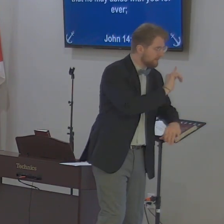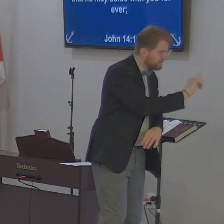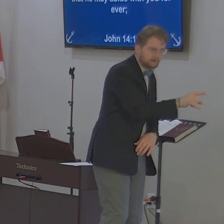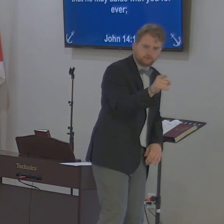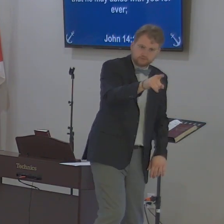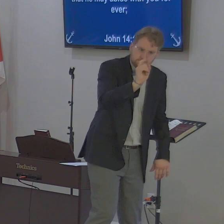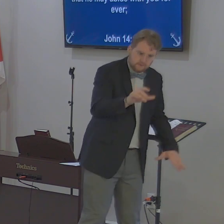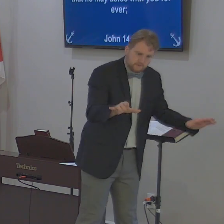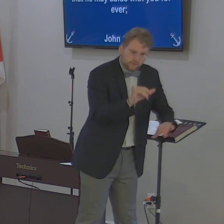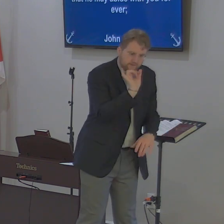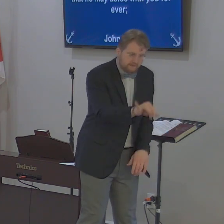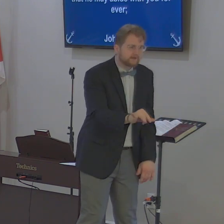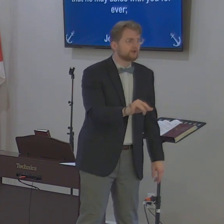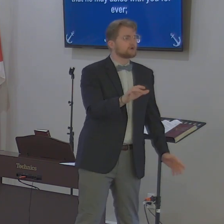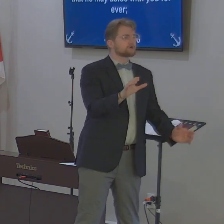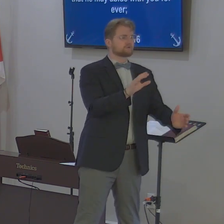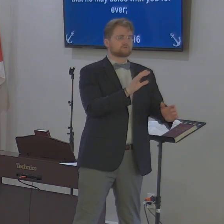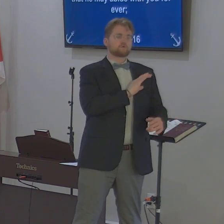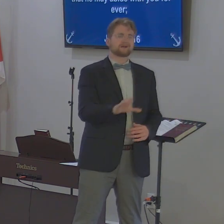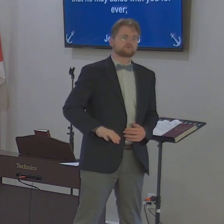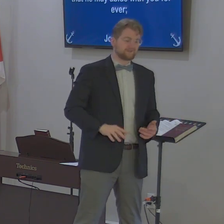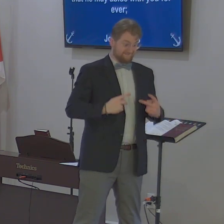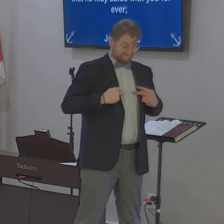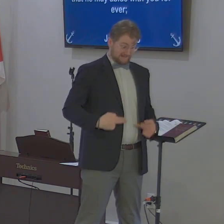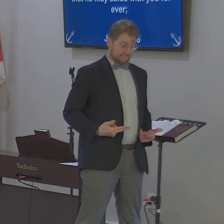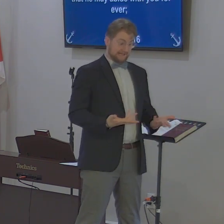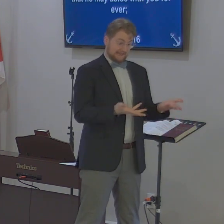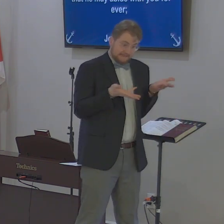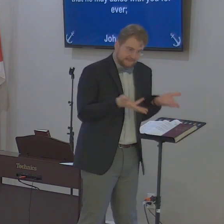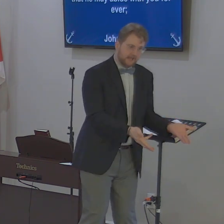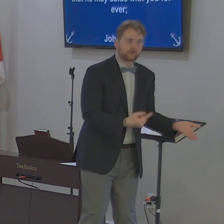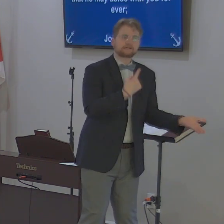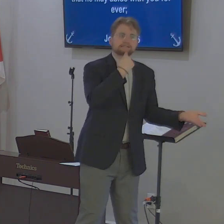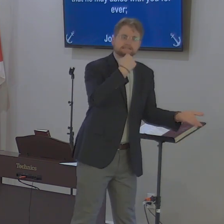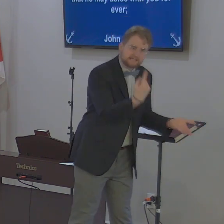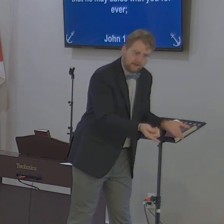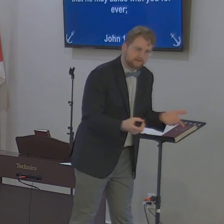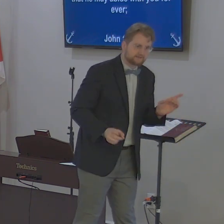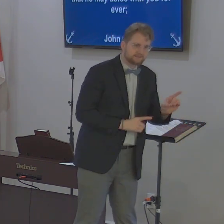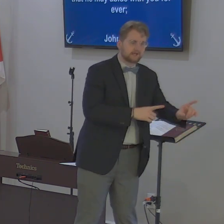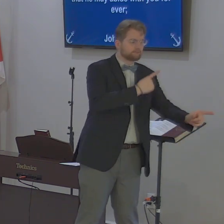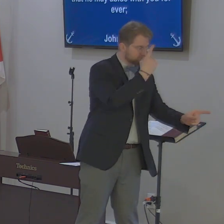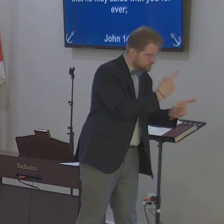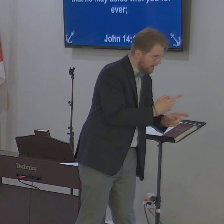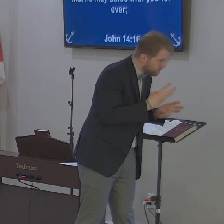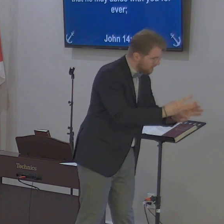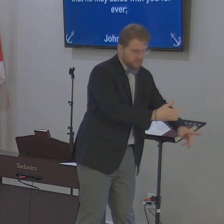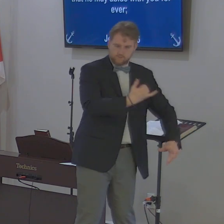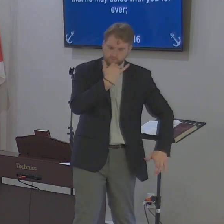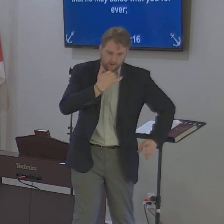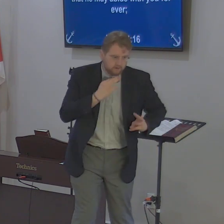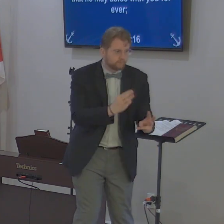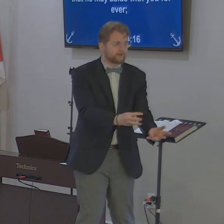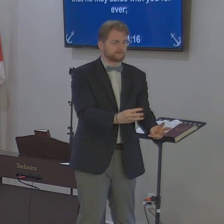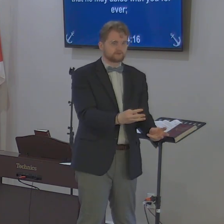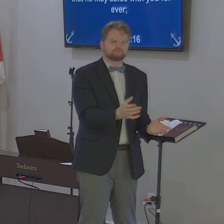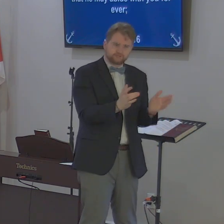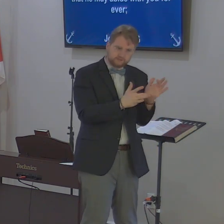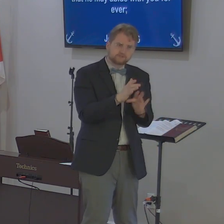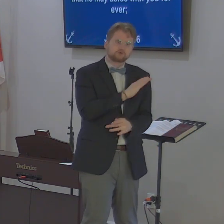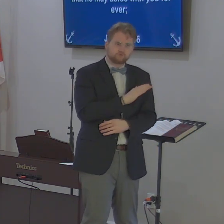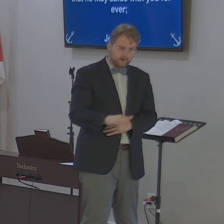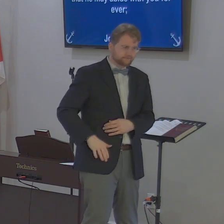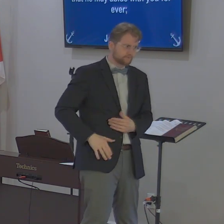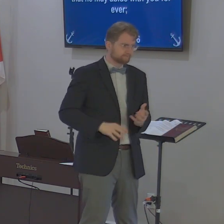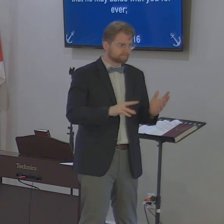be doing. But Christ was physically with them, telling them the wrong way. It was Christ that was doing the